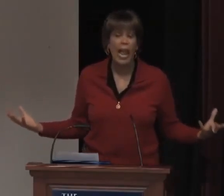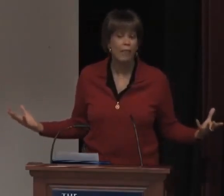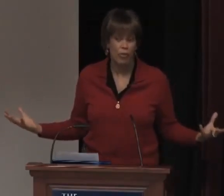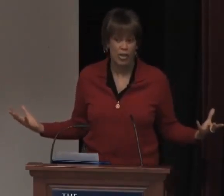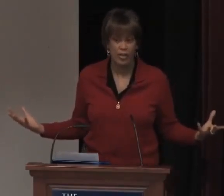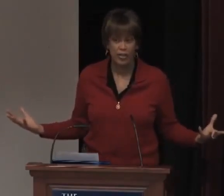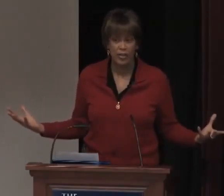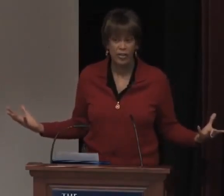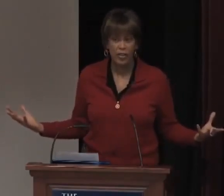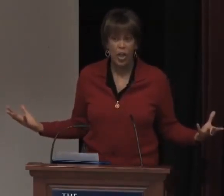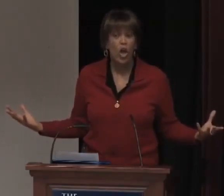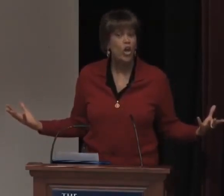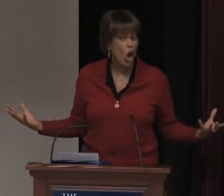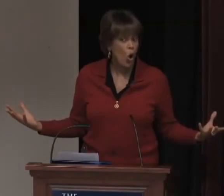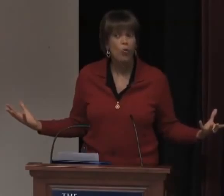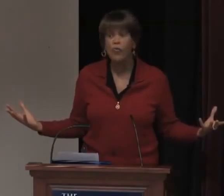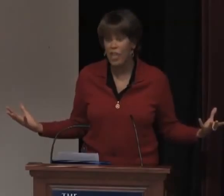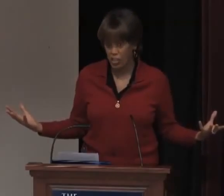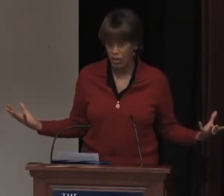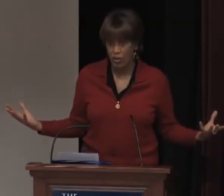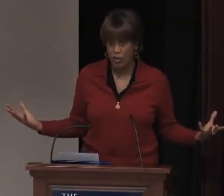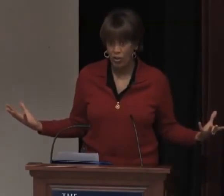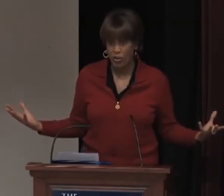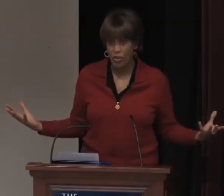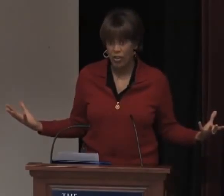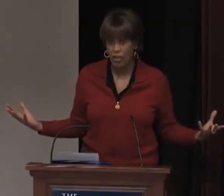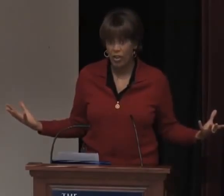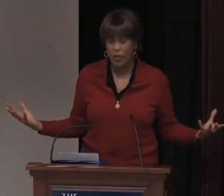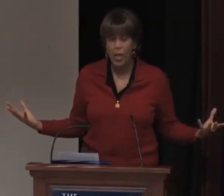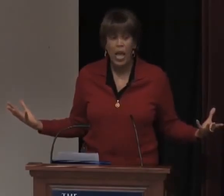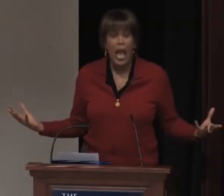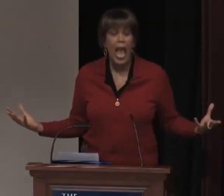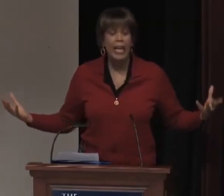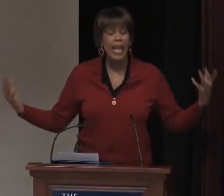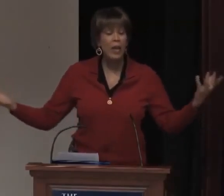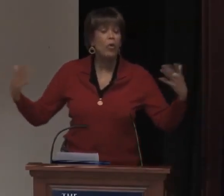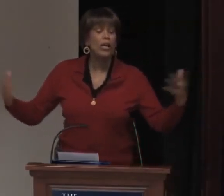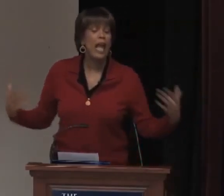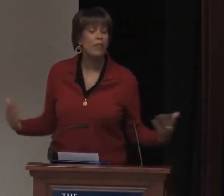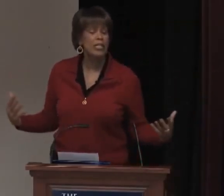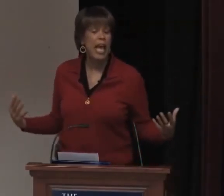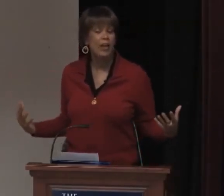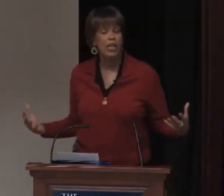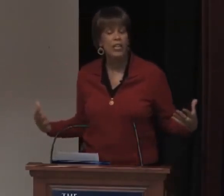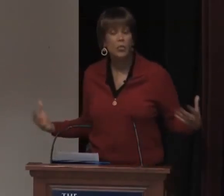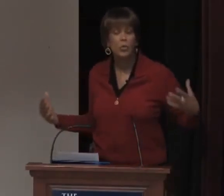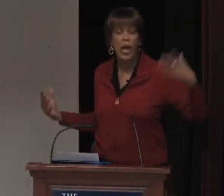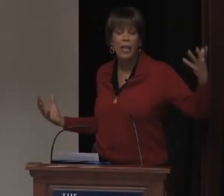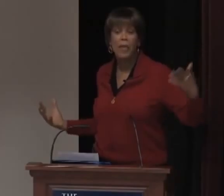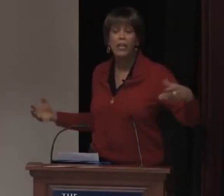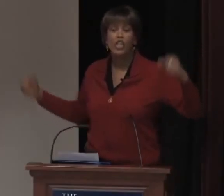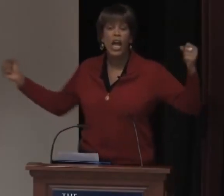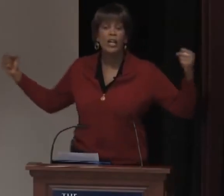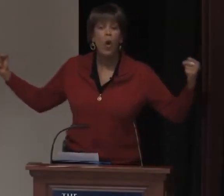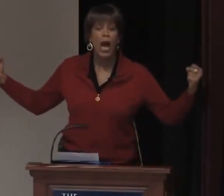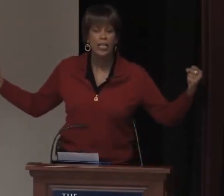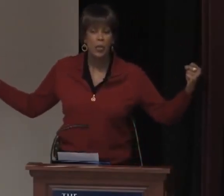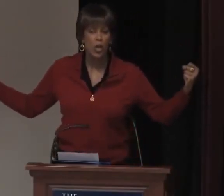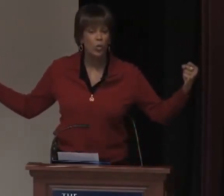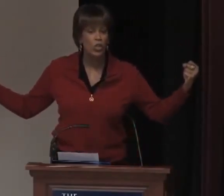in Africa. Go figure. And he would, every Saturday, this was way back,